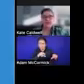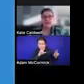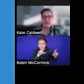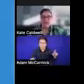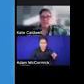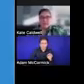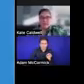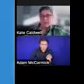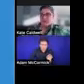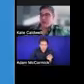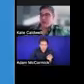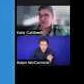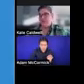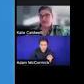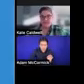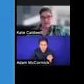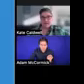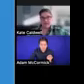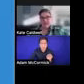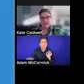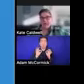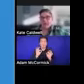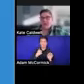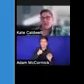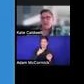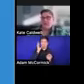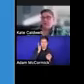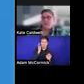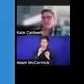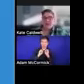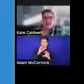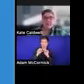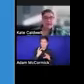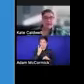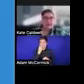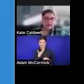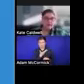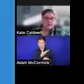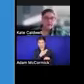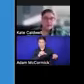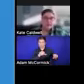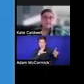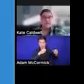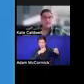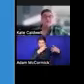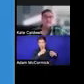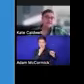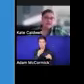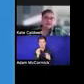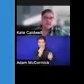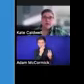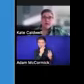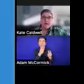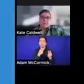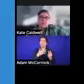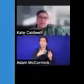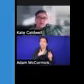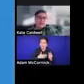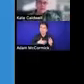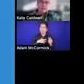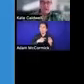the electronic version. So I want to sort of piggyback off of what Elizabeth just said.